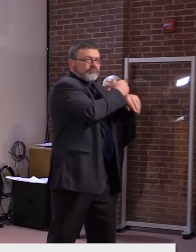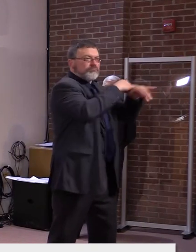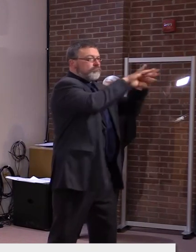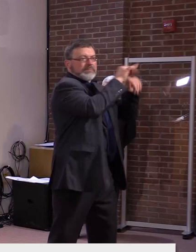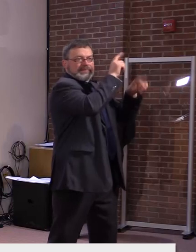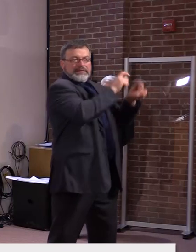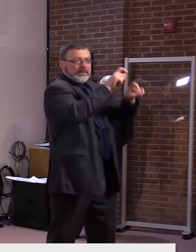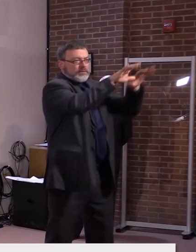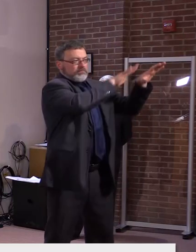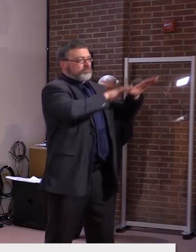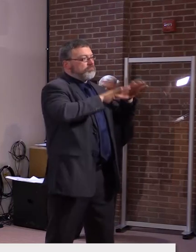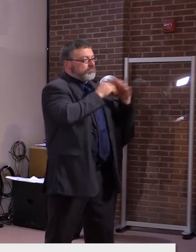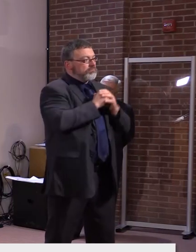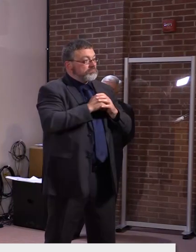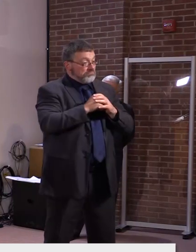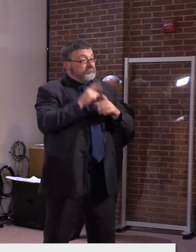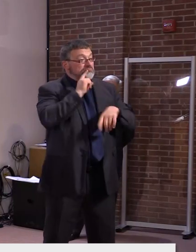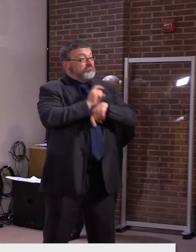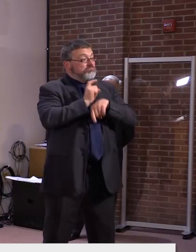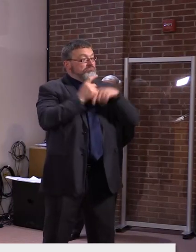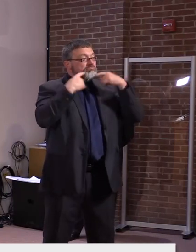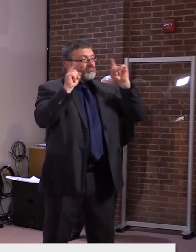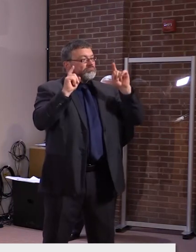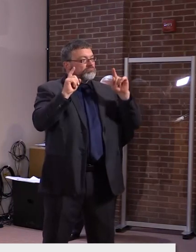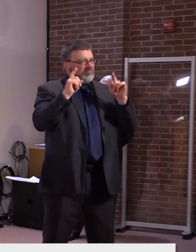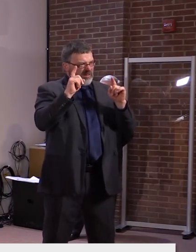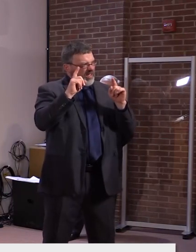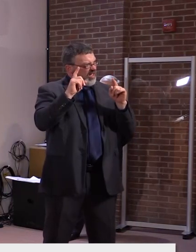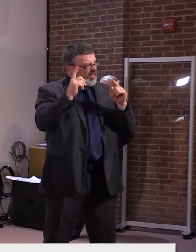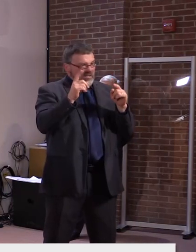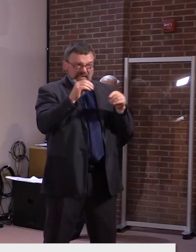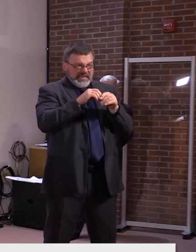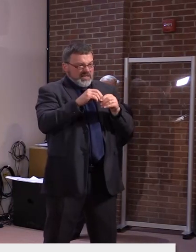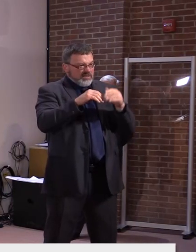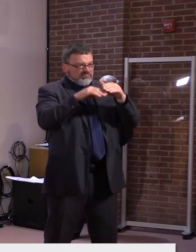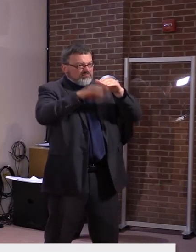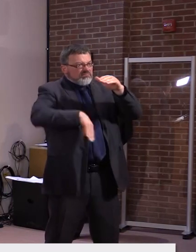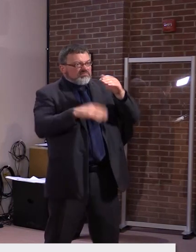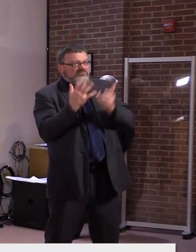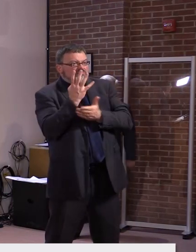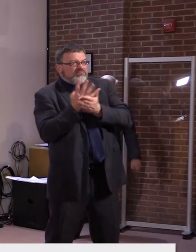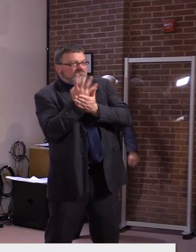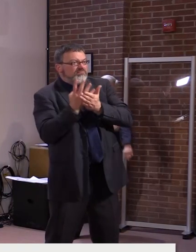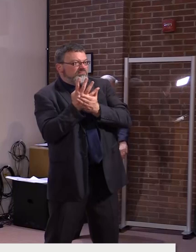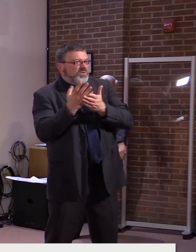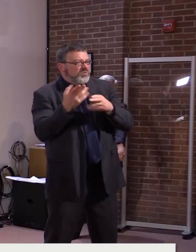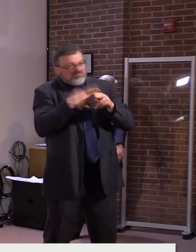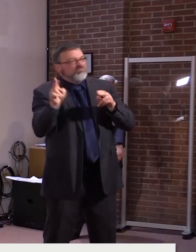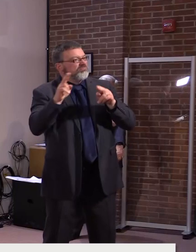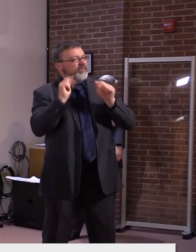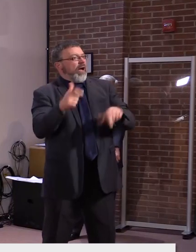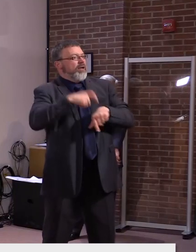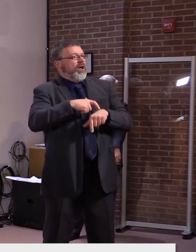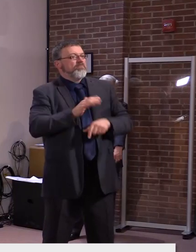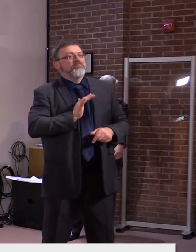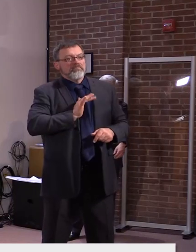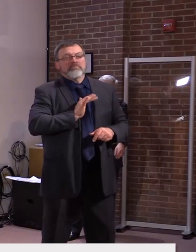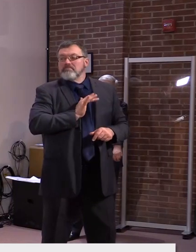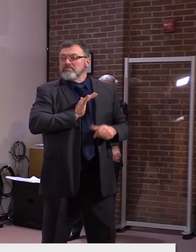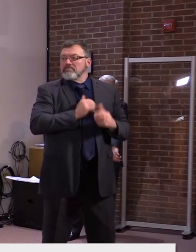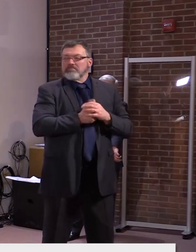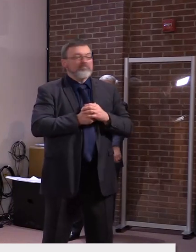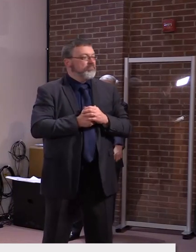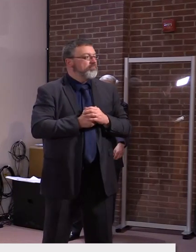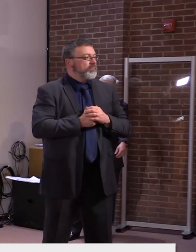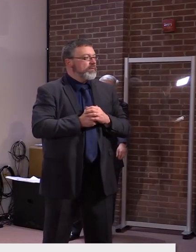able to onboard them within a matter of hours since the process now is fairly well refined. And then yesterday we sent them a large number